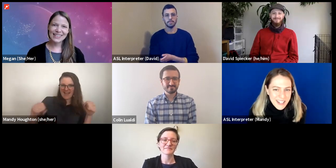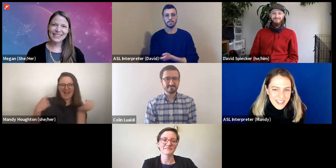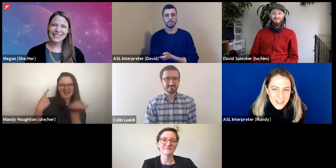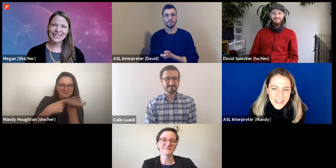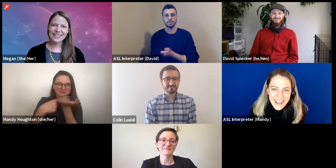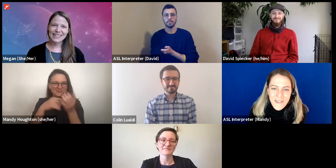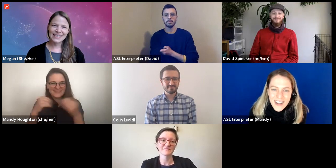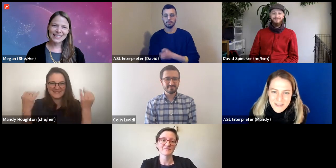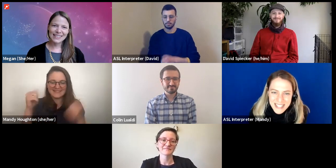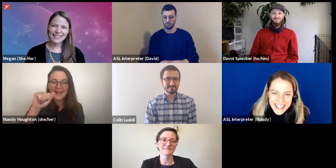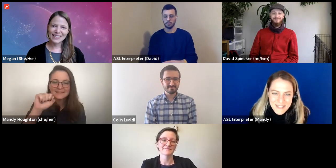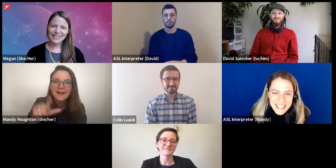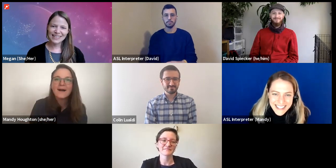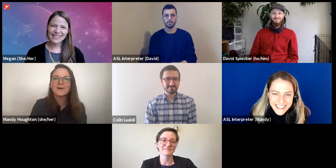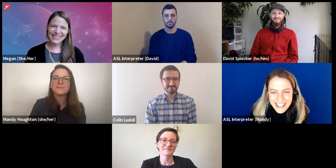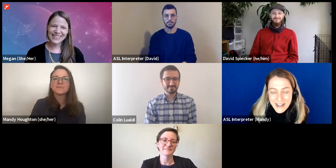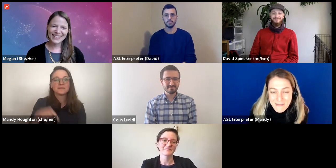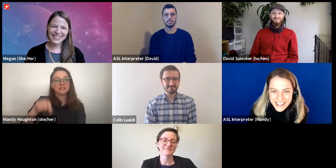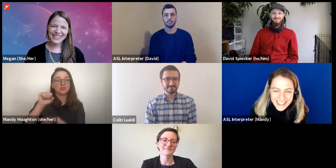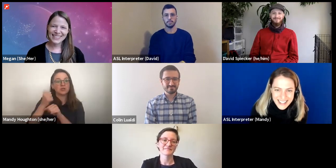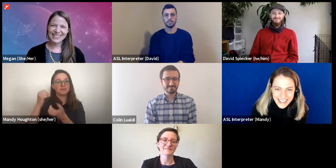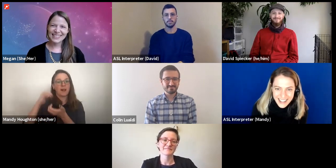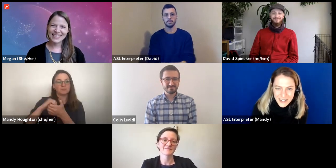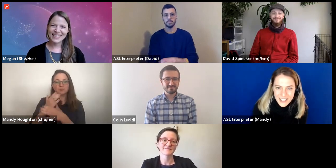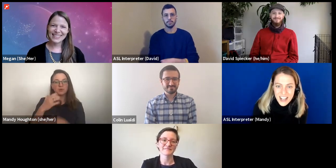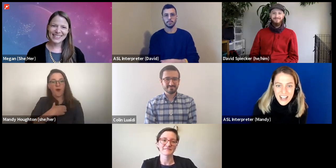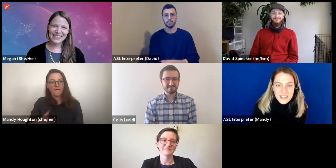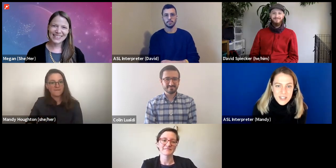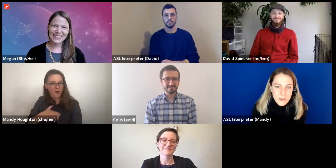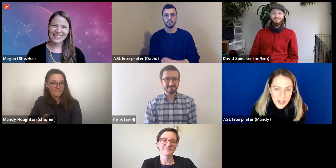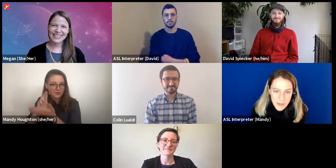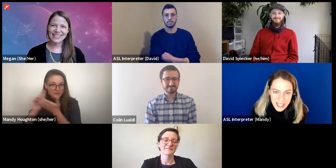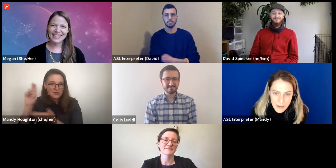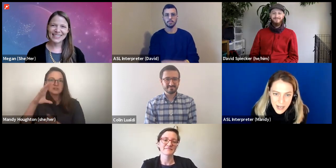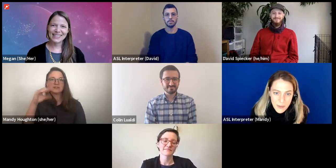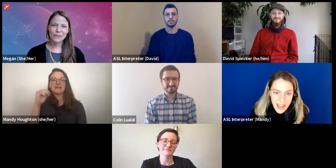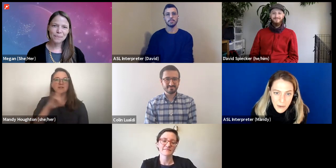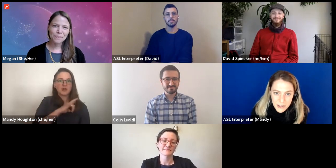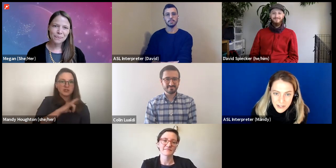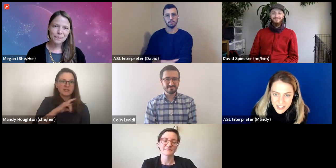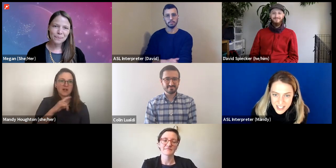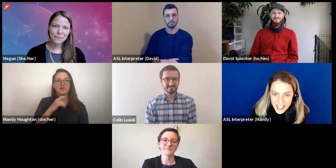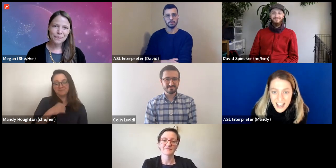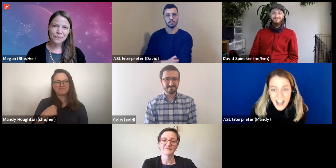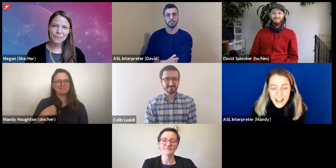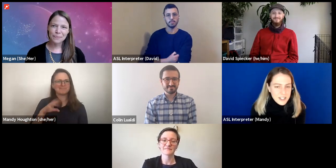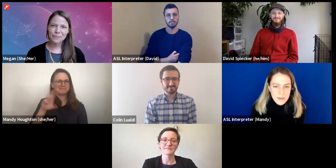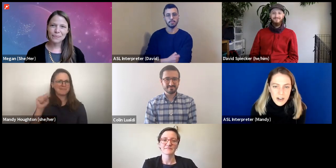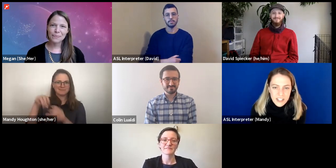we're working to create quantum science material in American Sign Language. So this work, we collaborate with Harvard